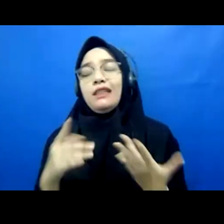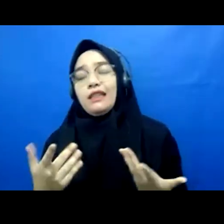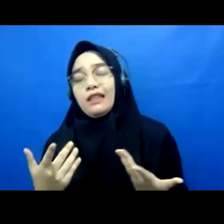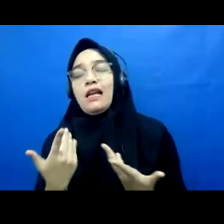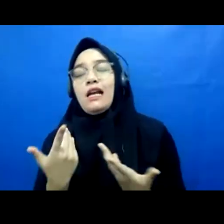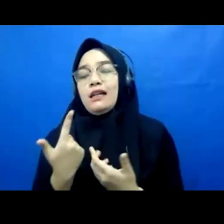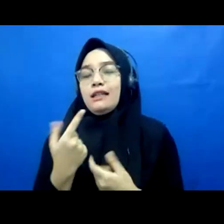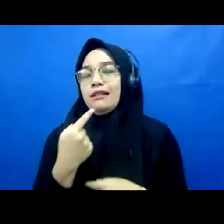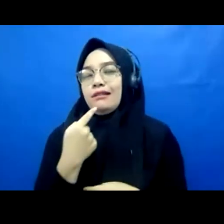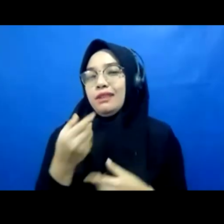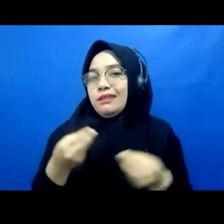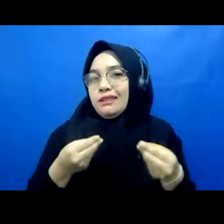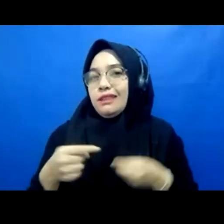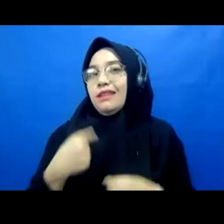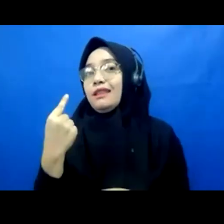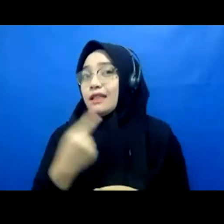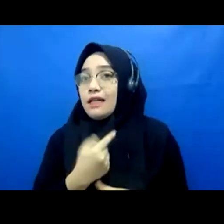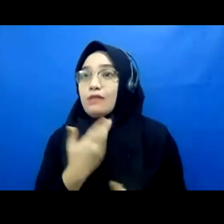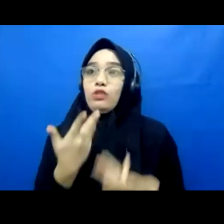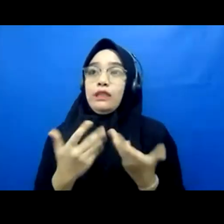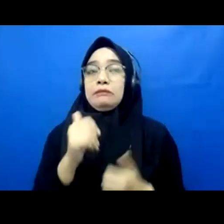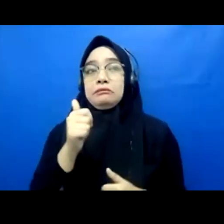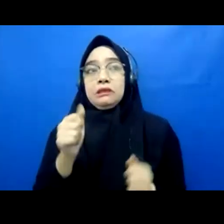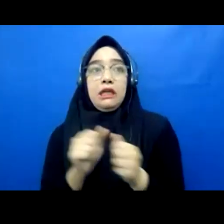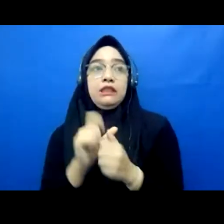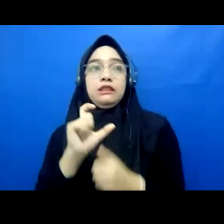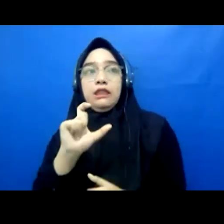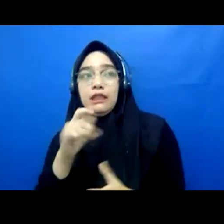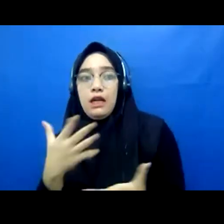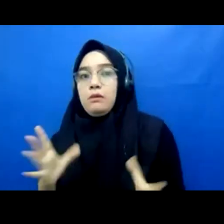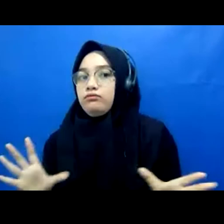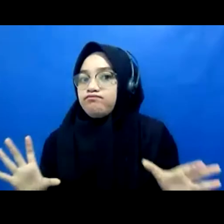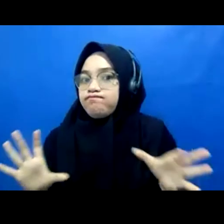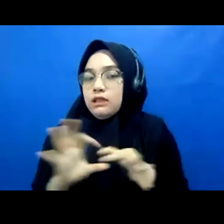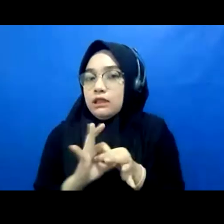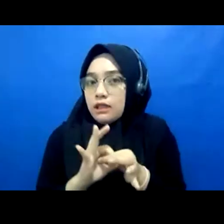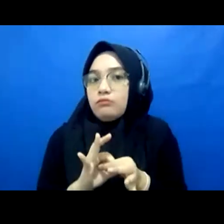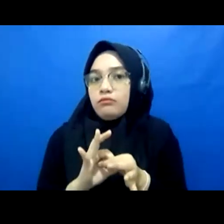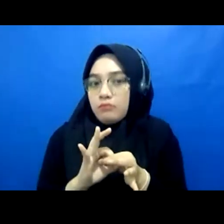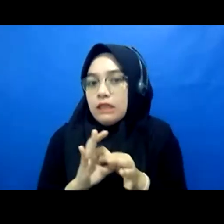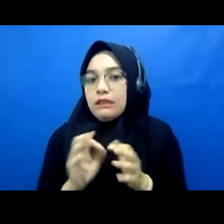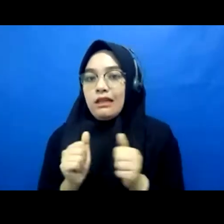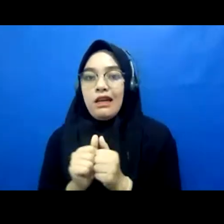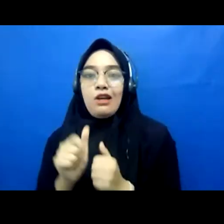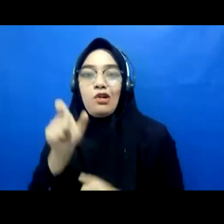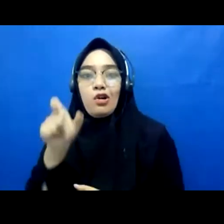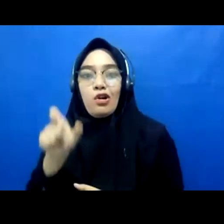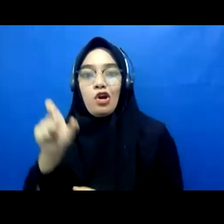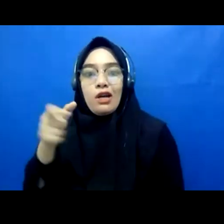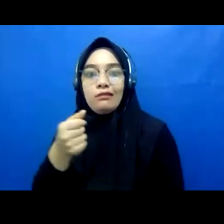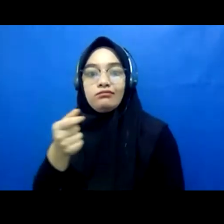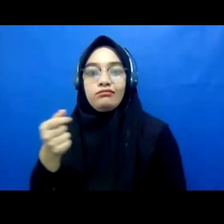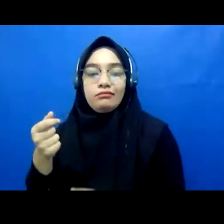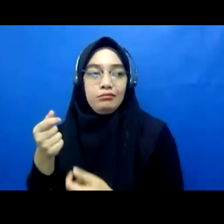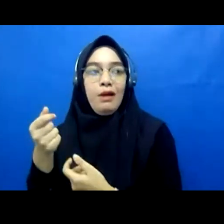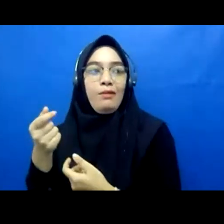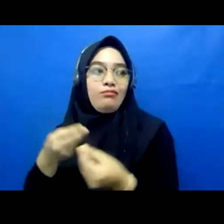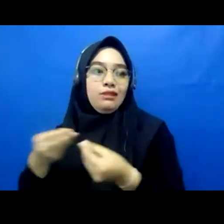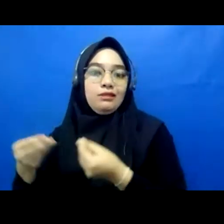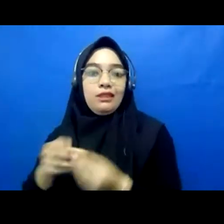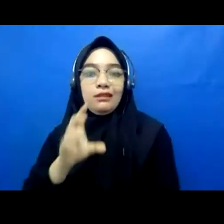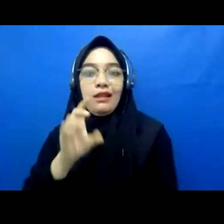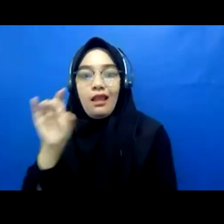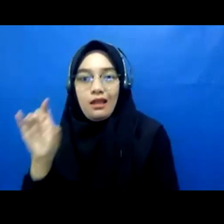will work together to promote their social business. And very recently, the